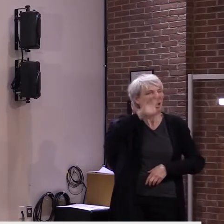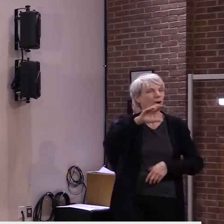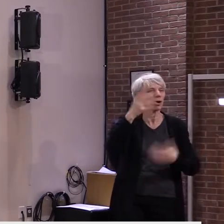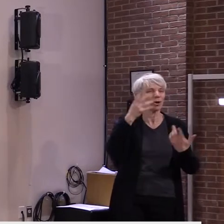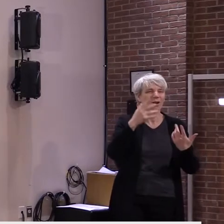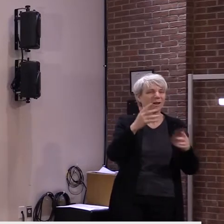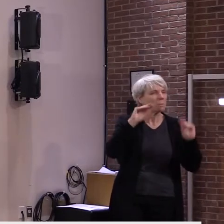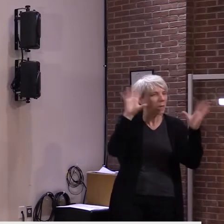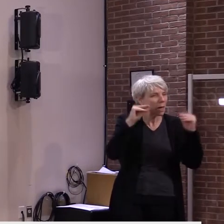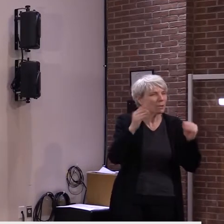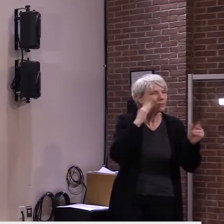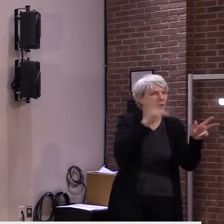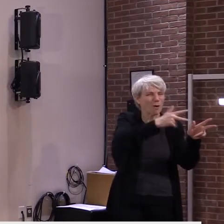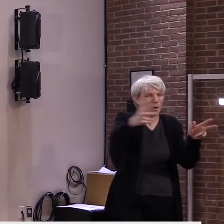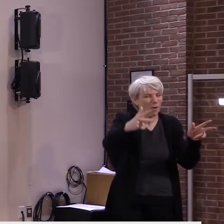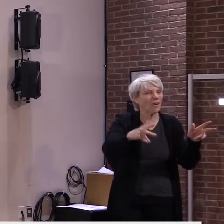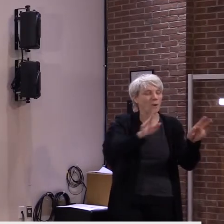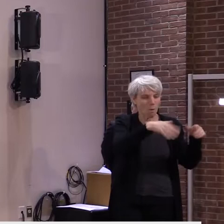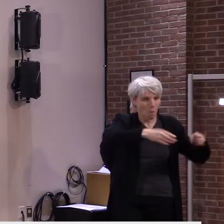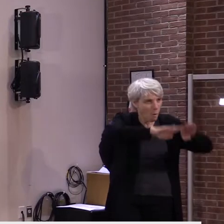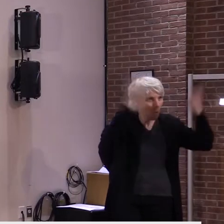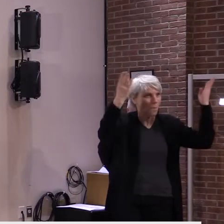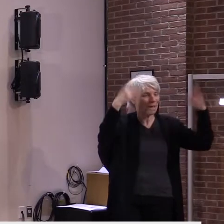more information on our website,